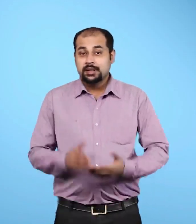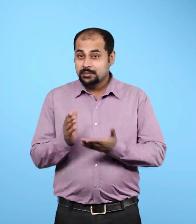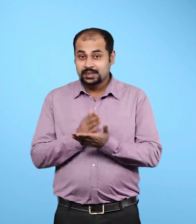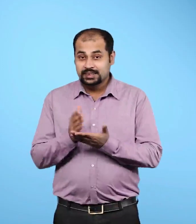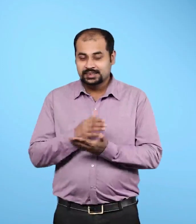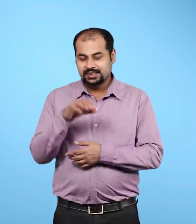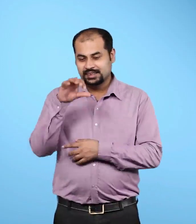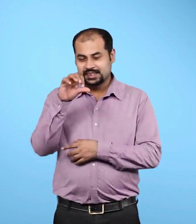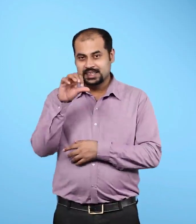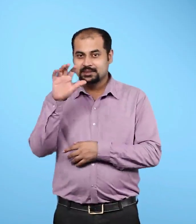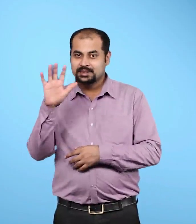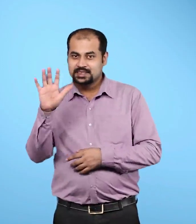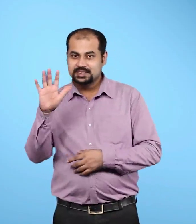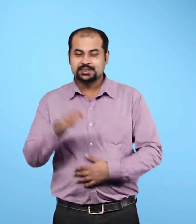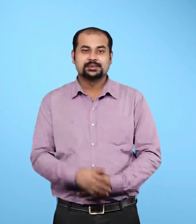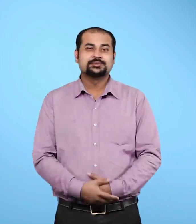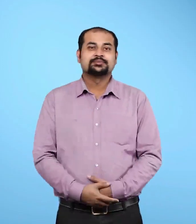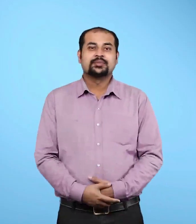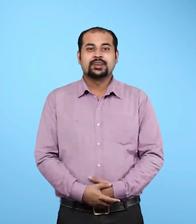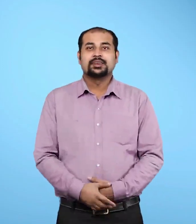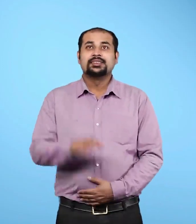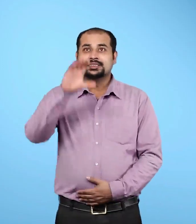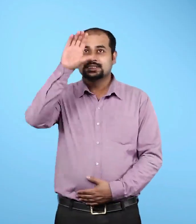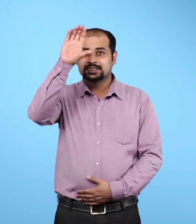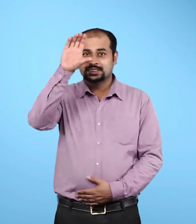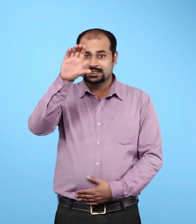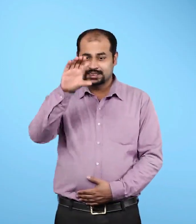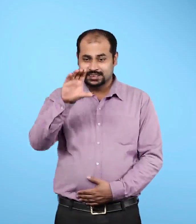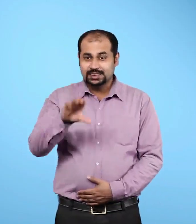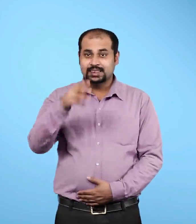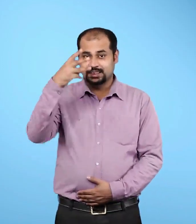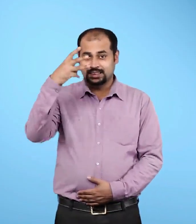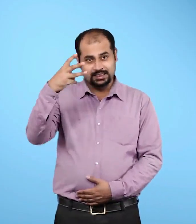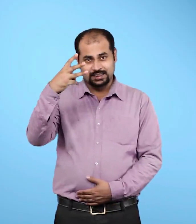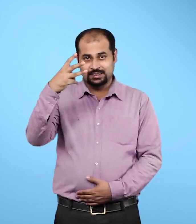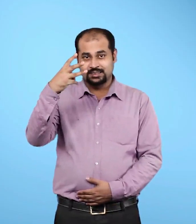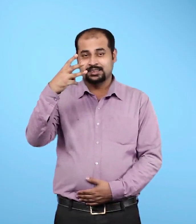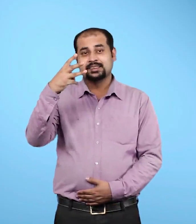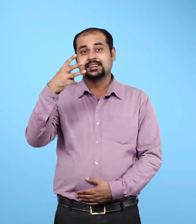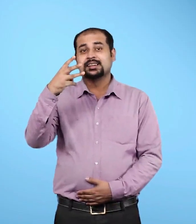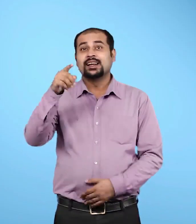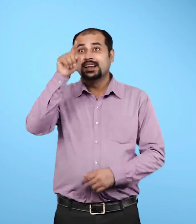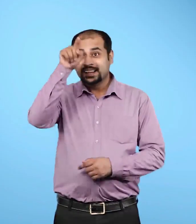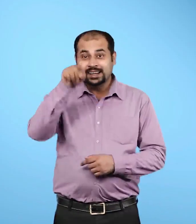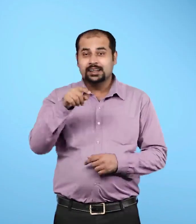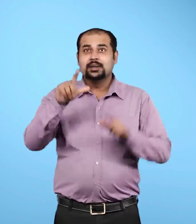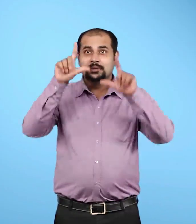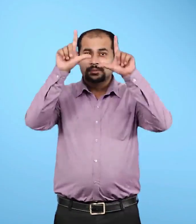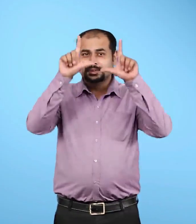Page 95. This page is divided into 3 parts and each part has a